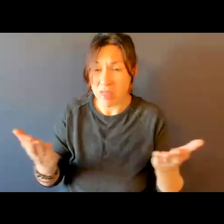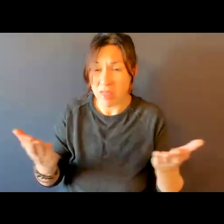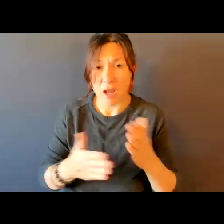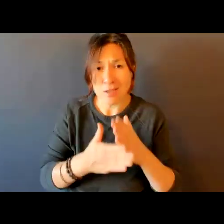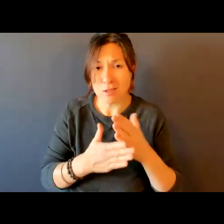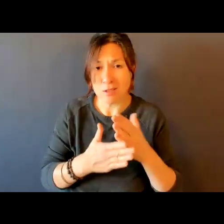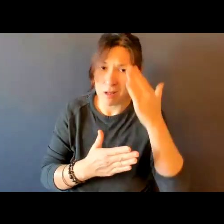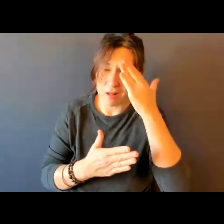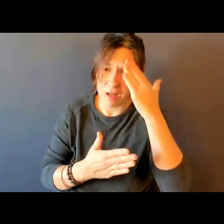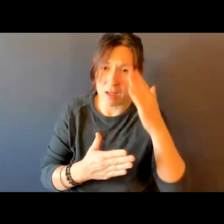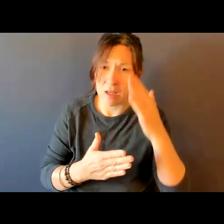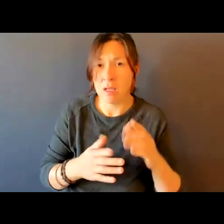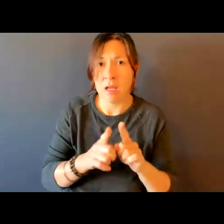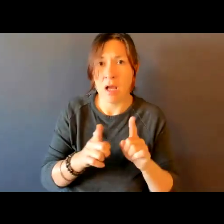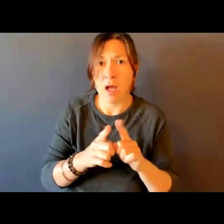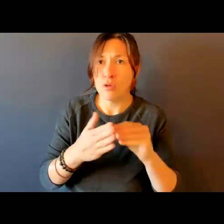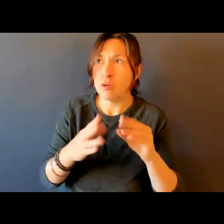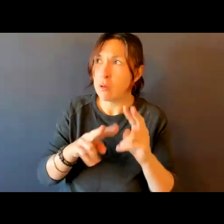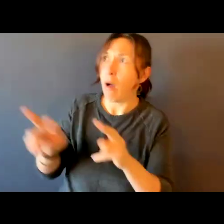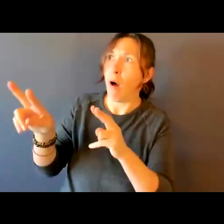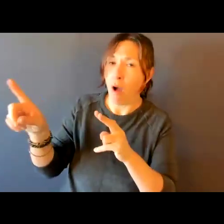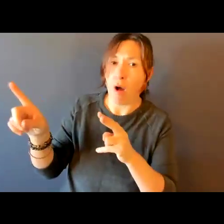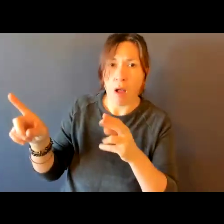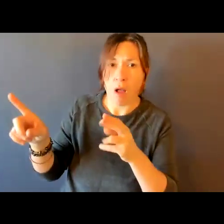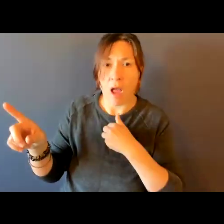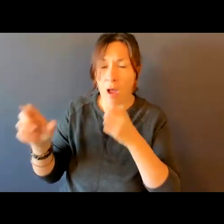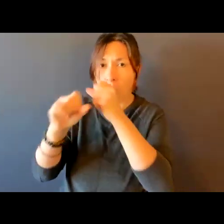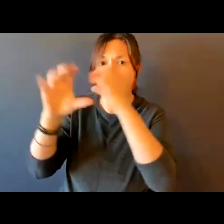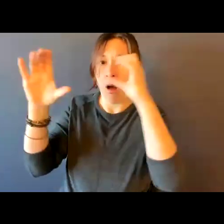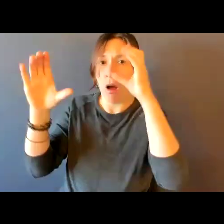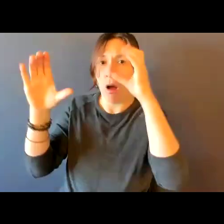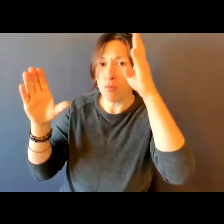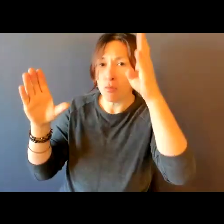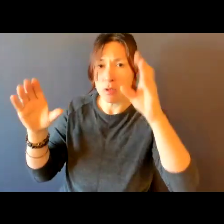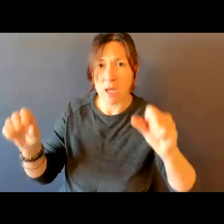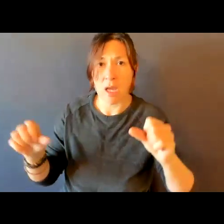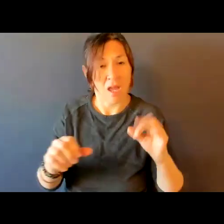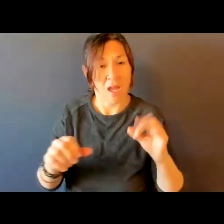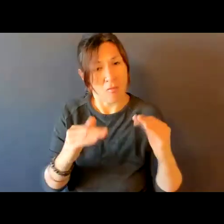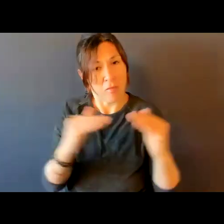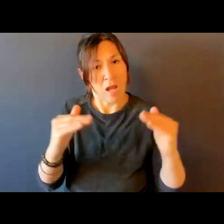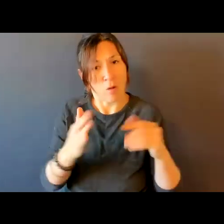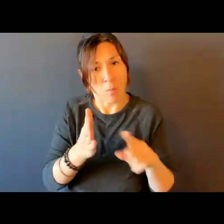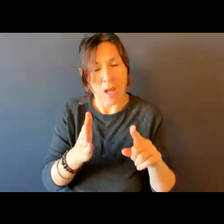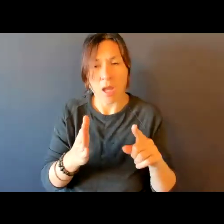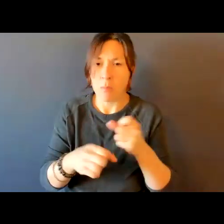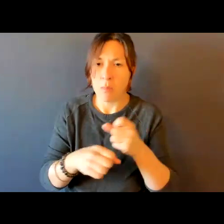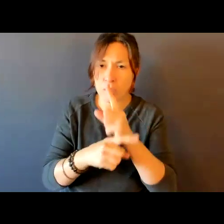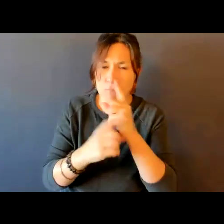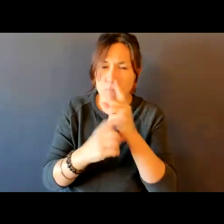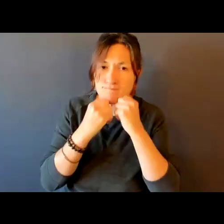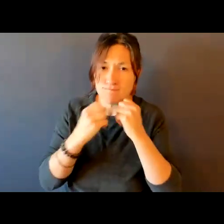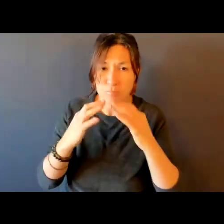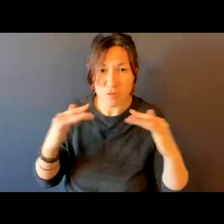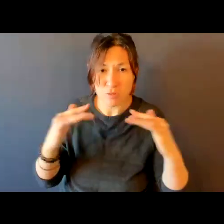inspiring students to envision limitless futures. By ensuring equitable pay, the school committee can affirm the value of diversity and representation in